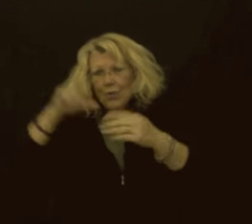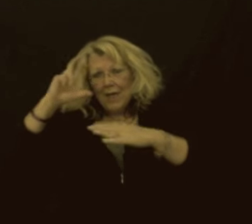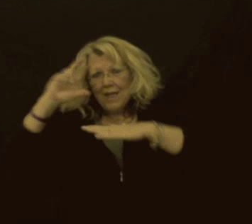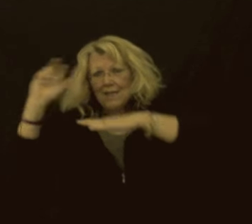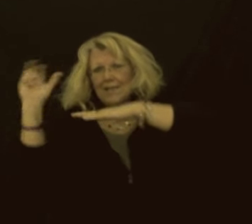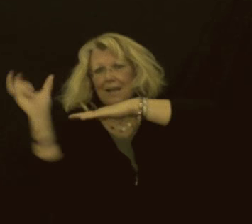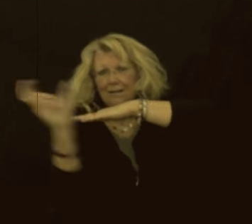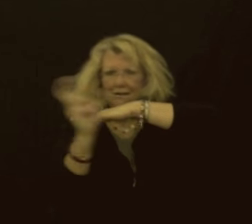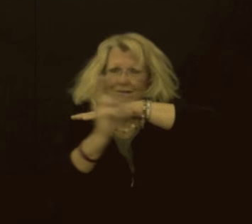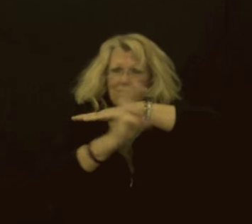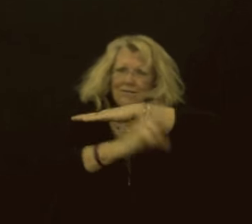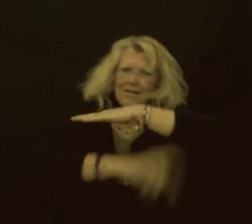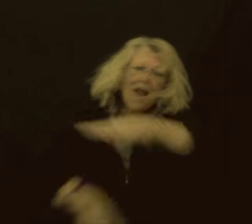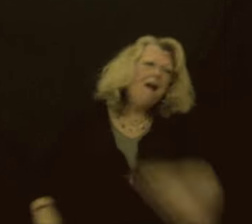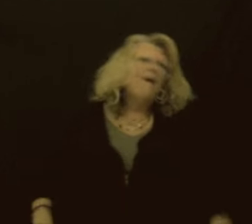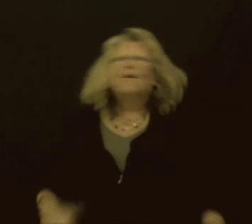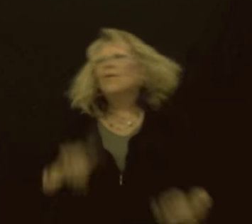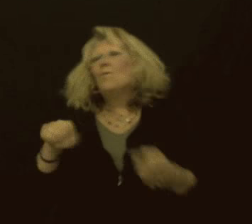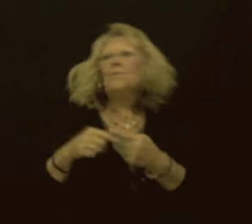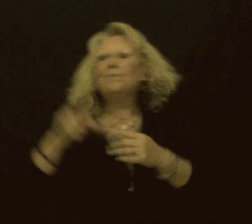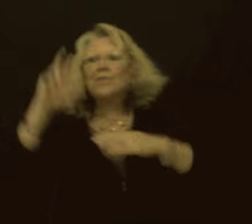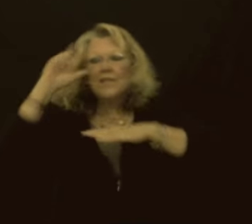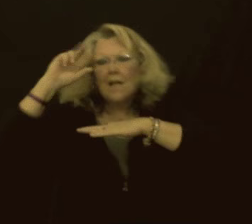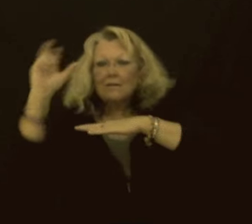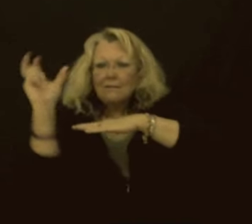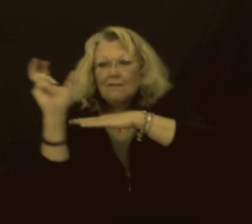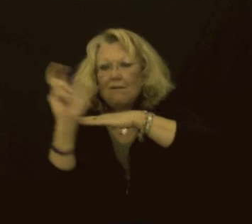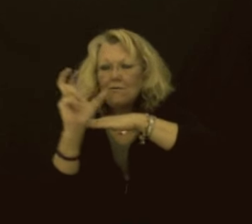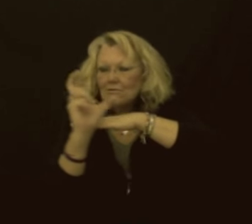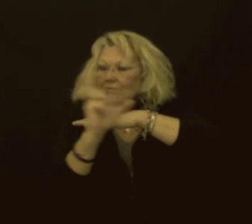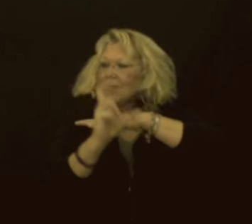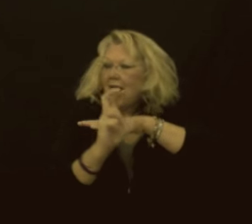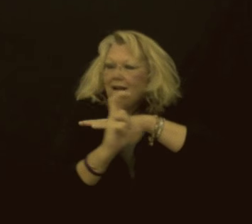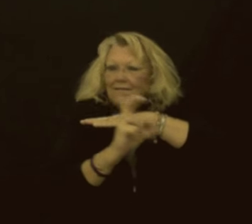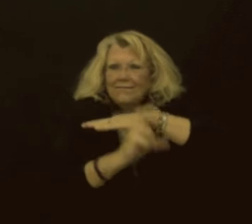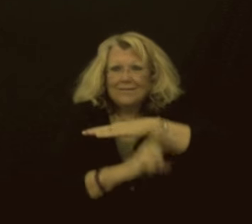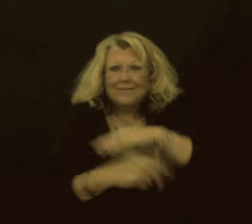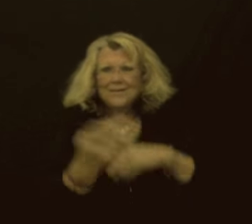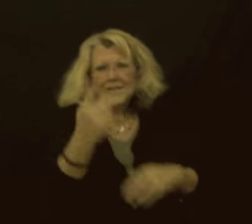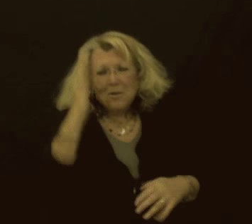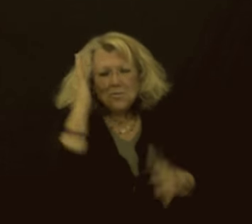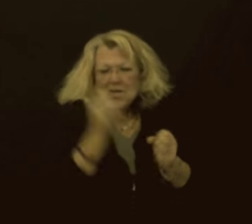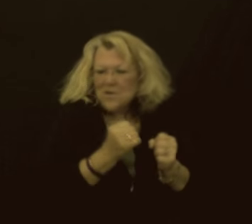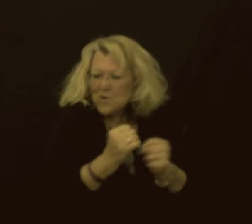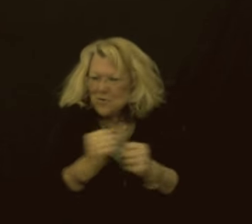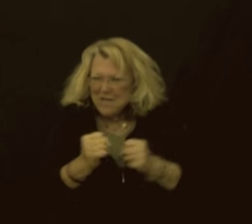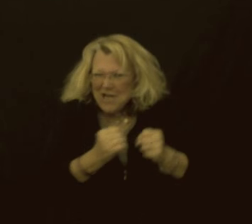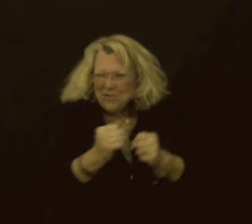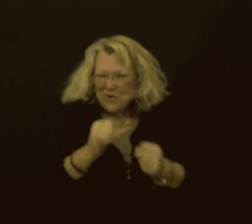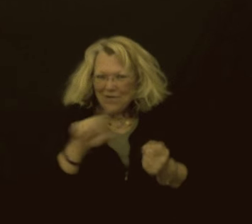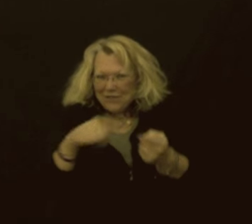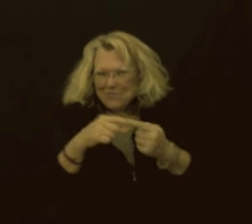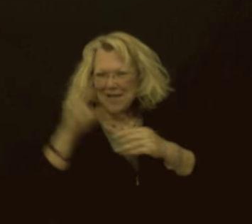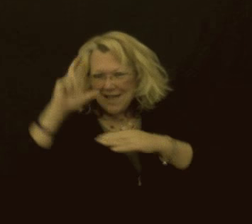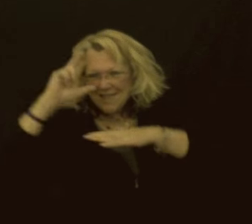the sun goes down, when the sun goes down, we'll be grooving. When the